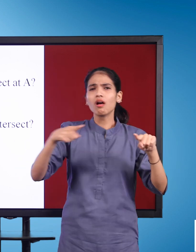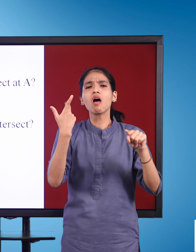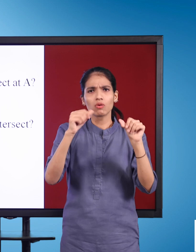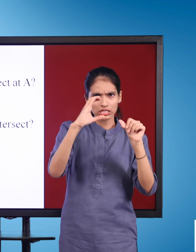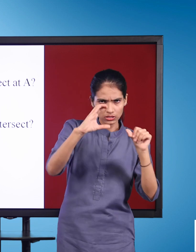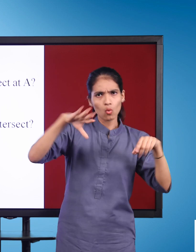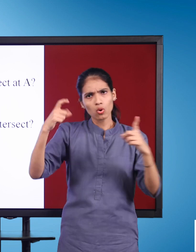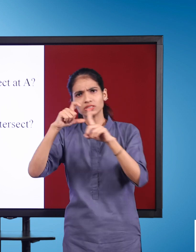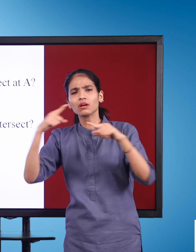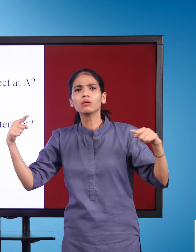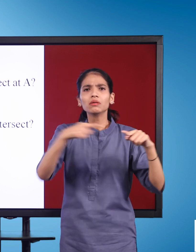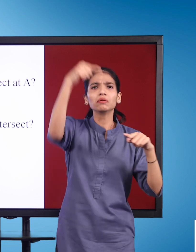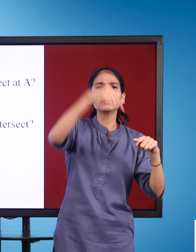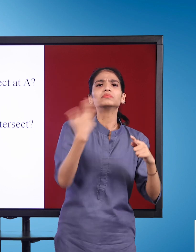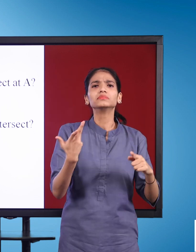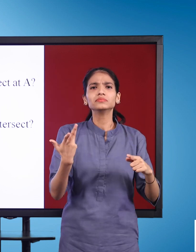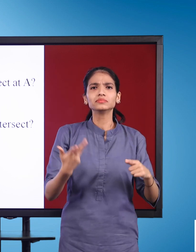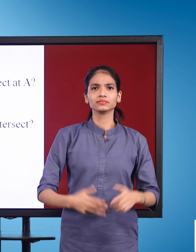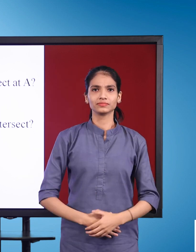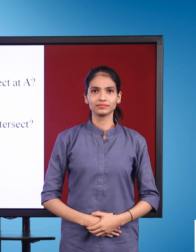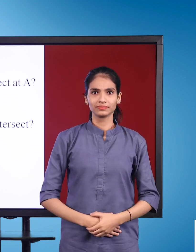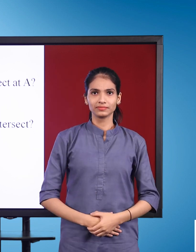At C, at D?